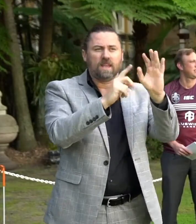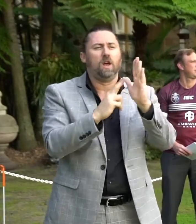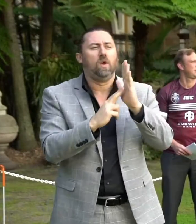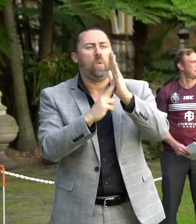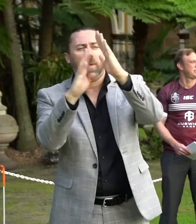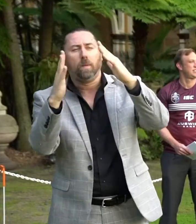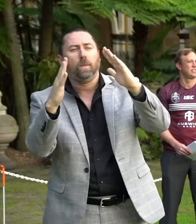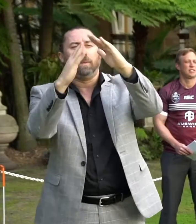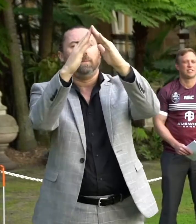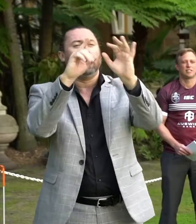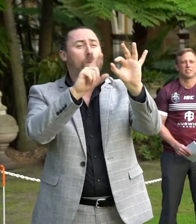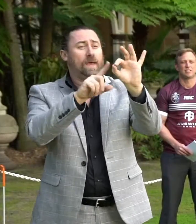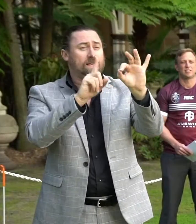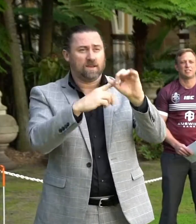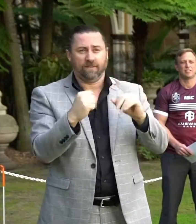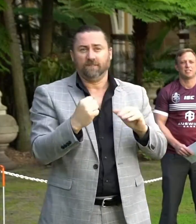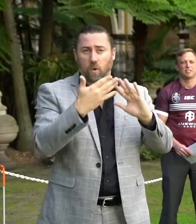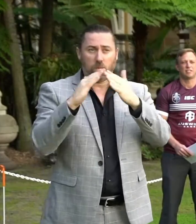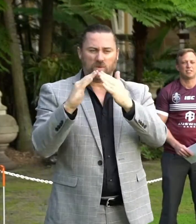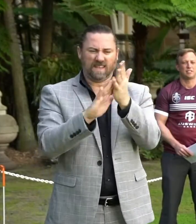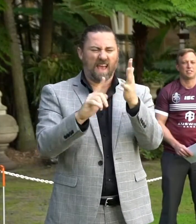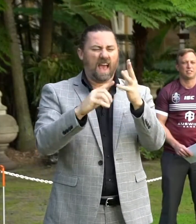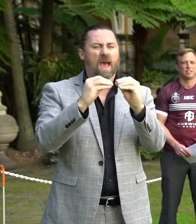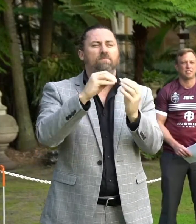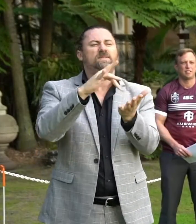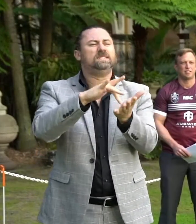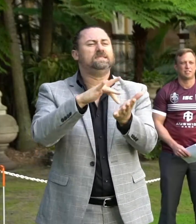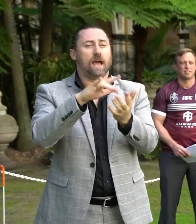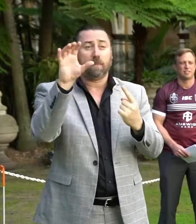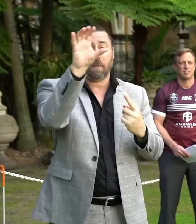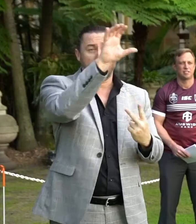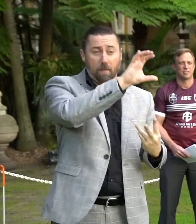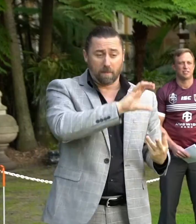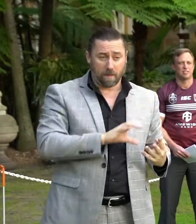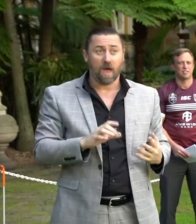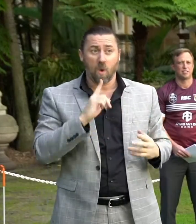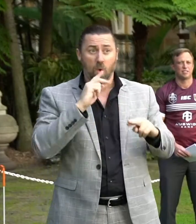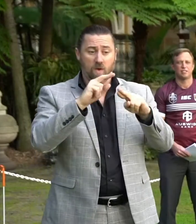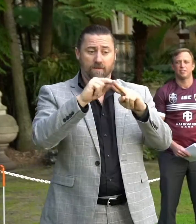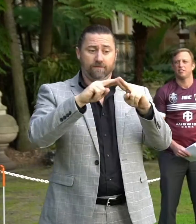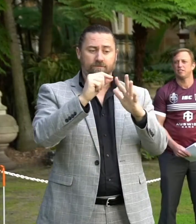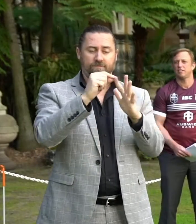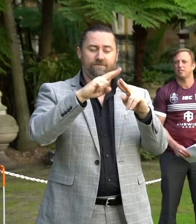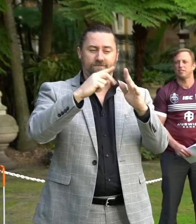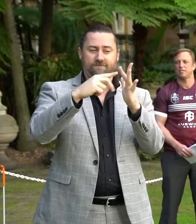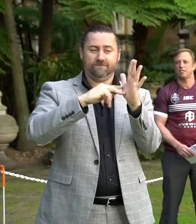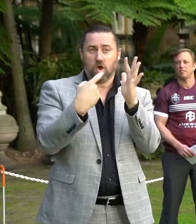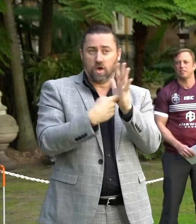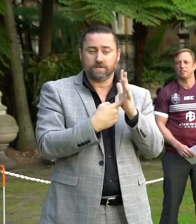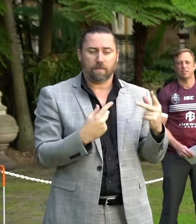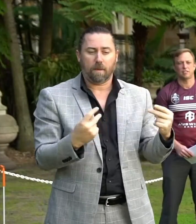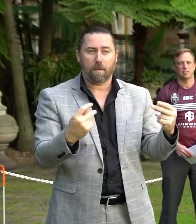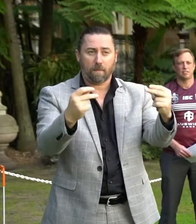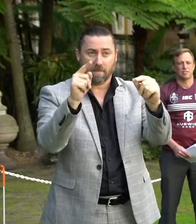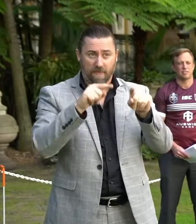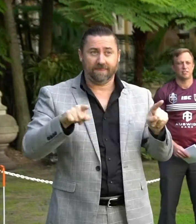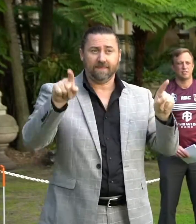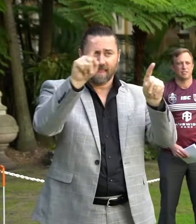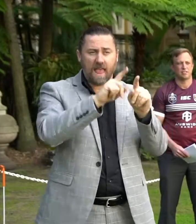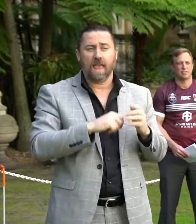North Queensland. And we will be delivering the Pfizer vaccine in those hubs to all of our